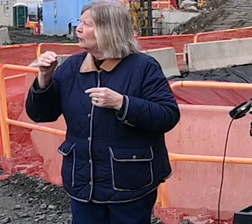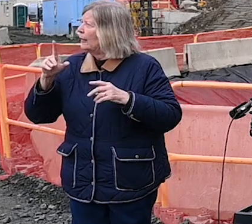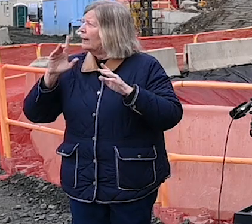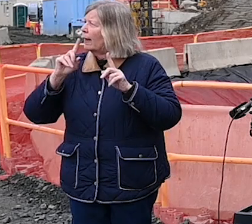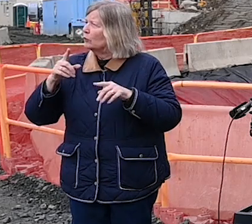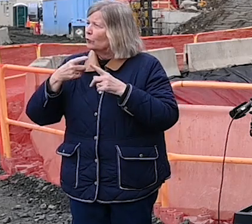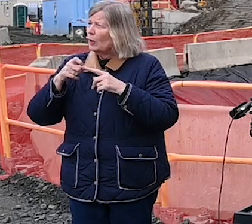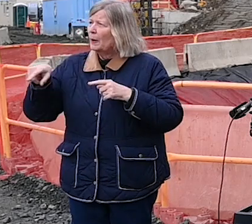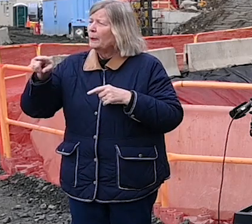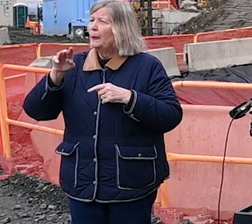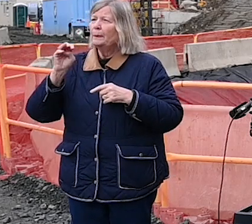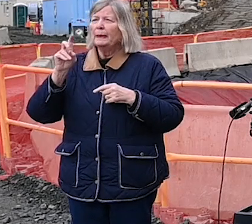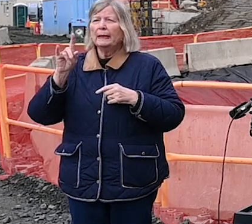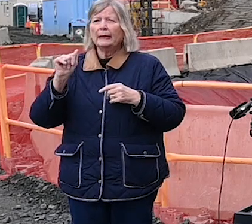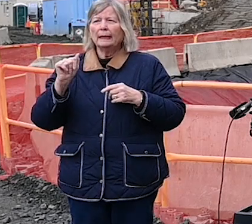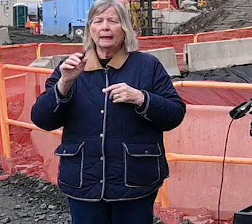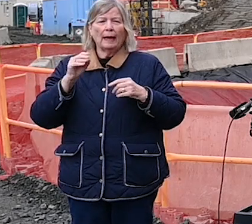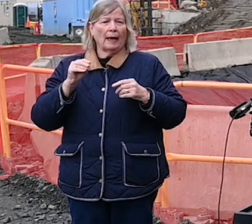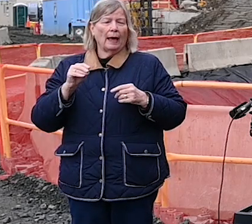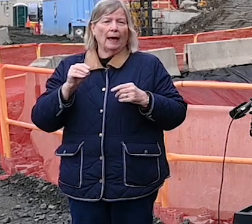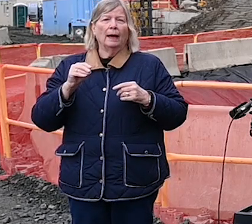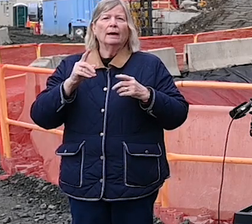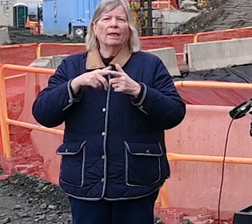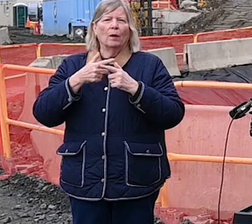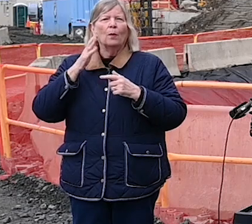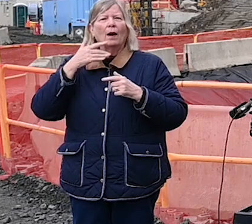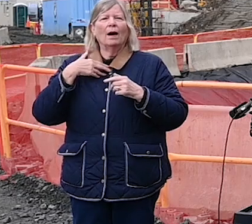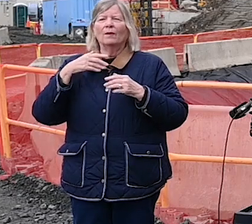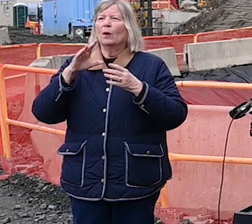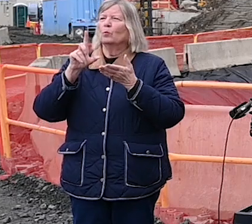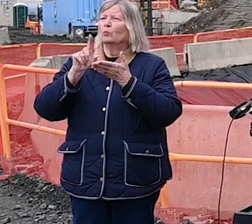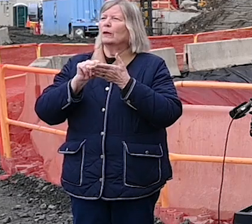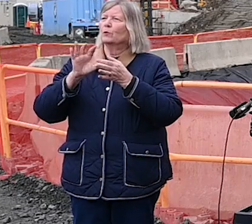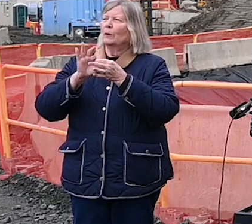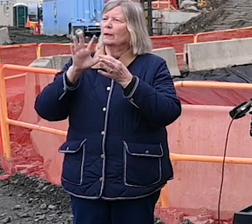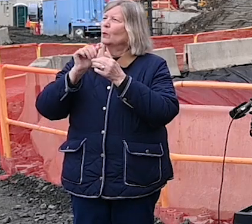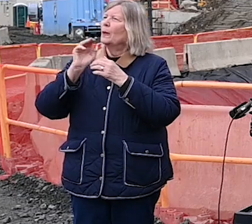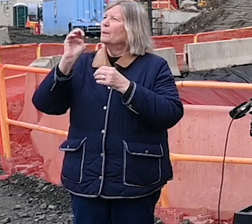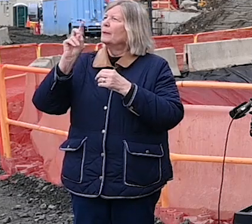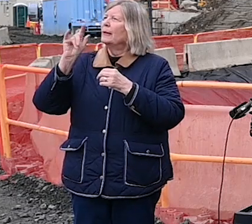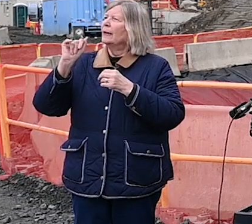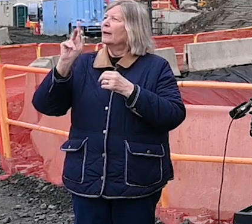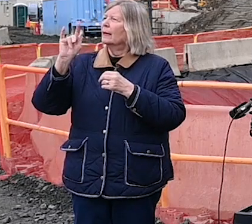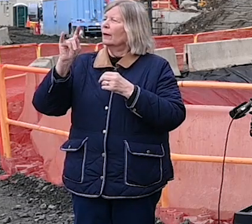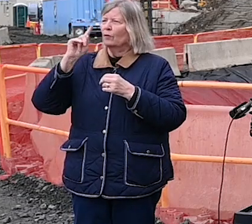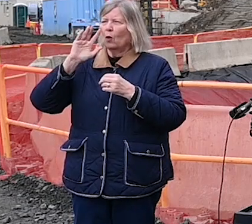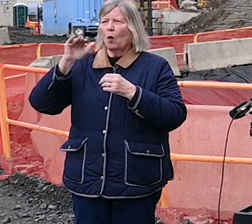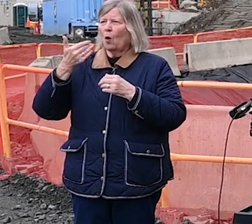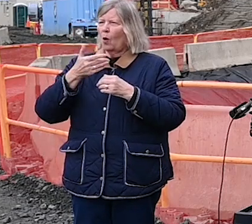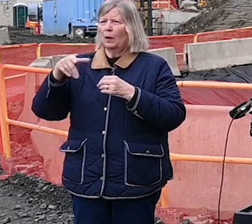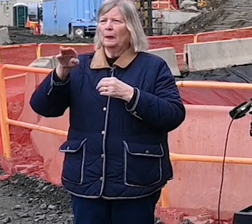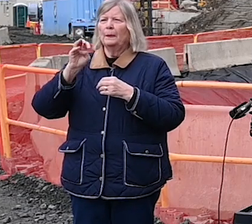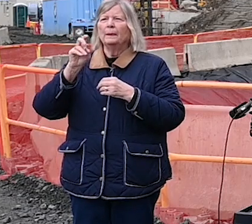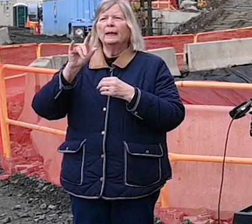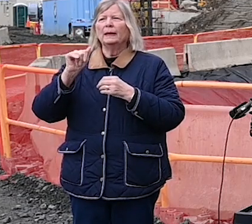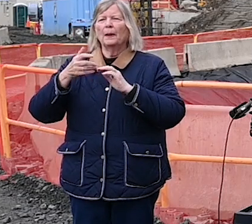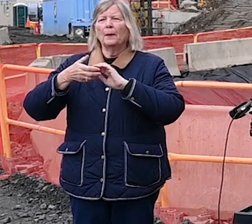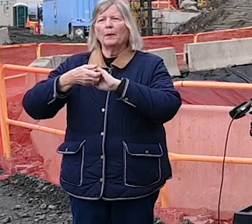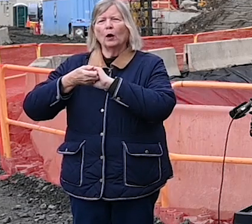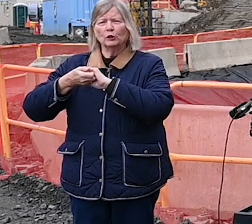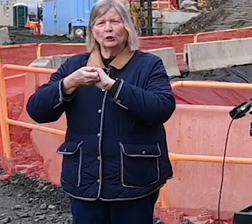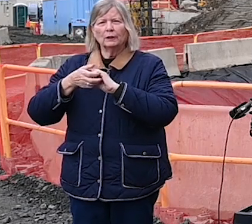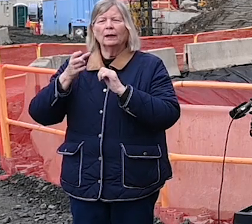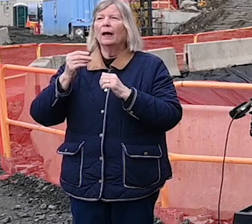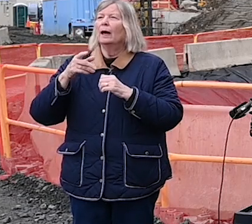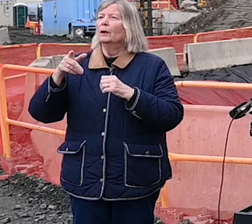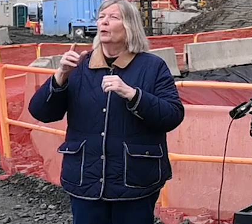media, and when we wrap up, there will be a press release with a media kit for all of our media partners, and the media is